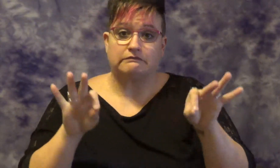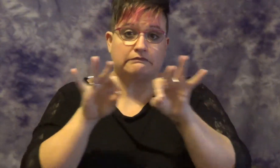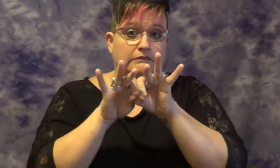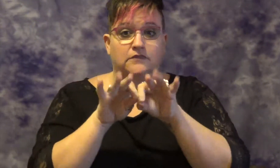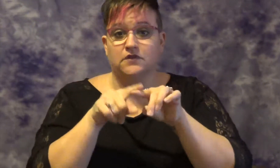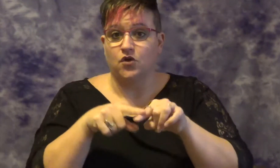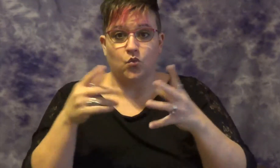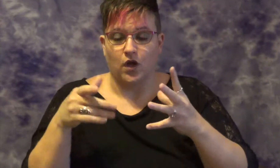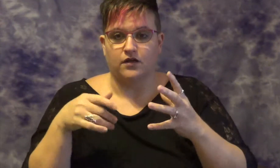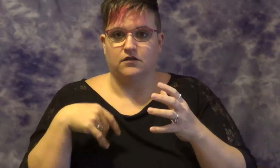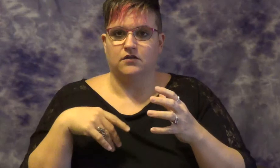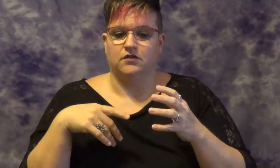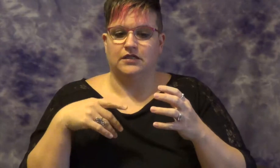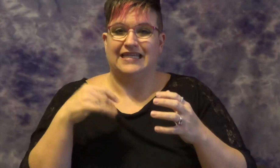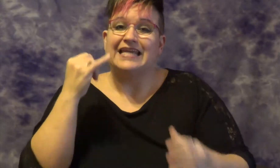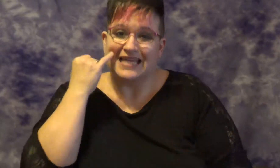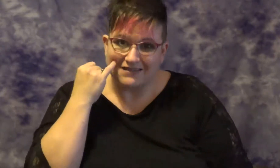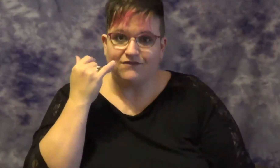all of these